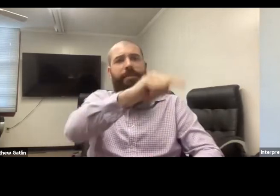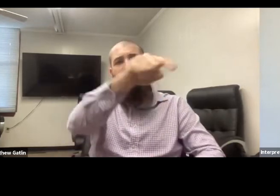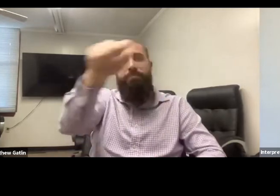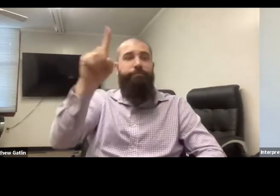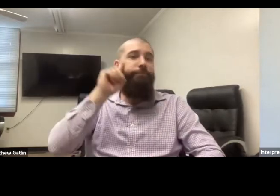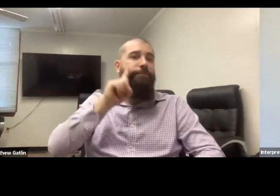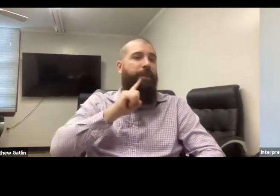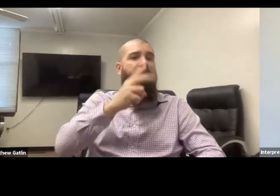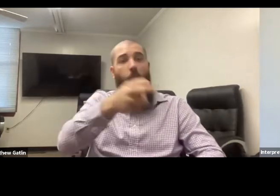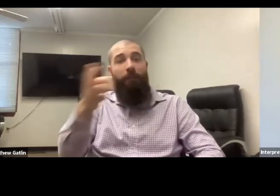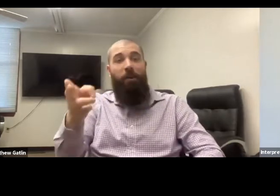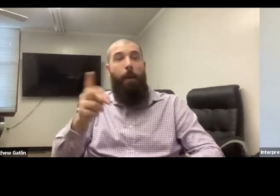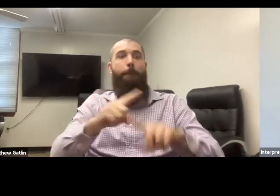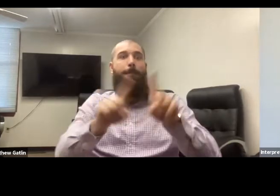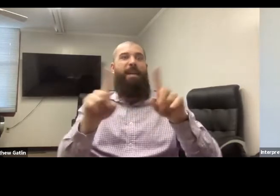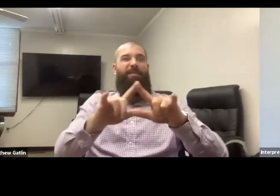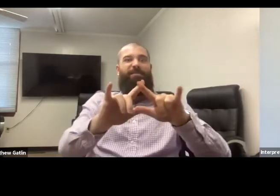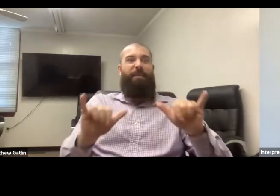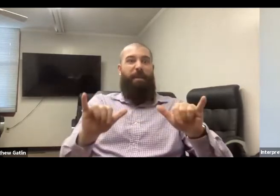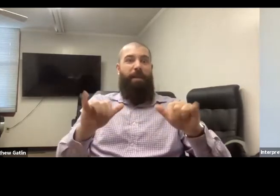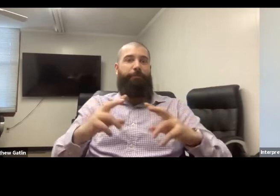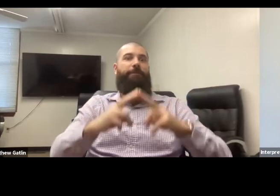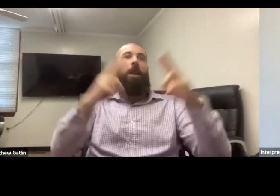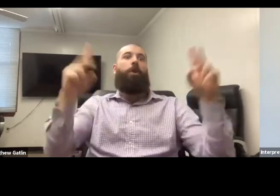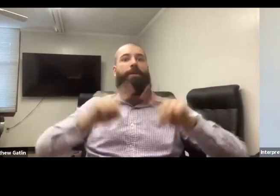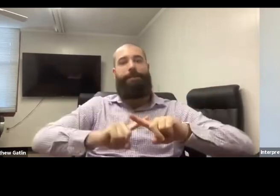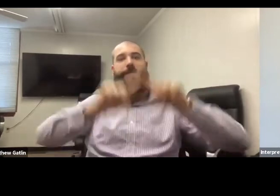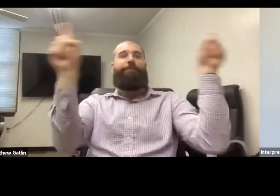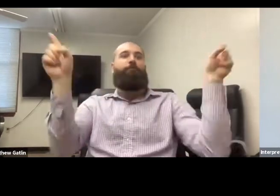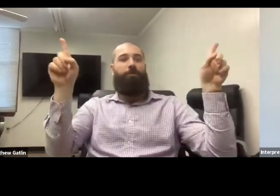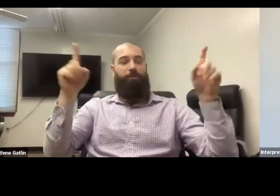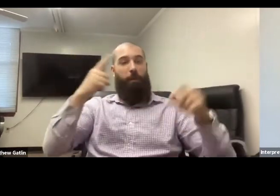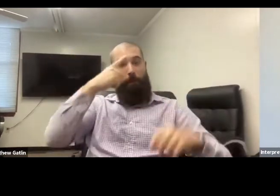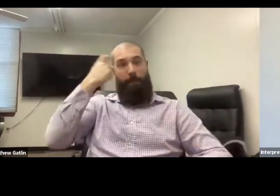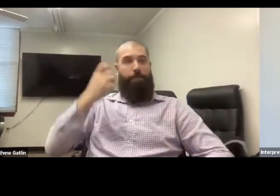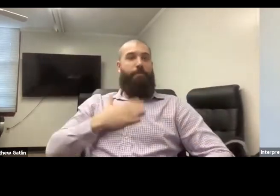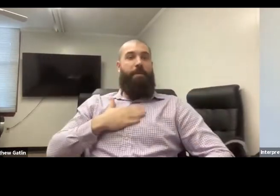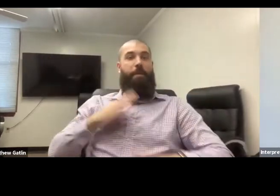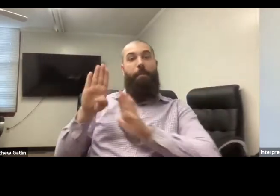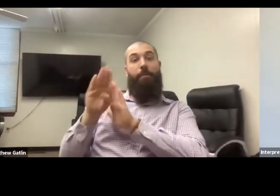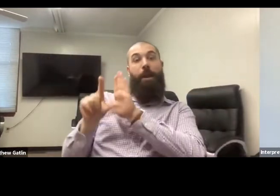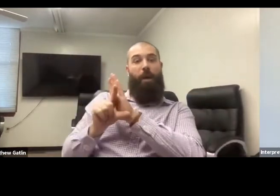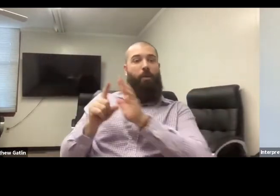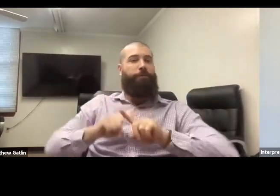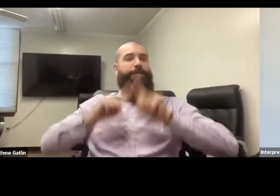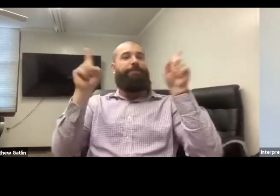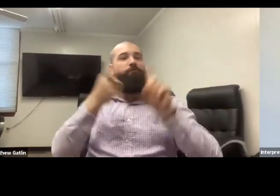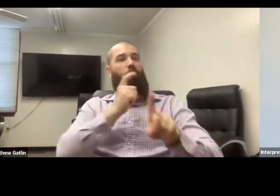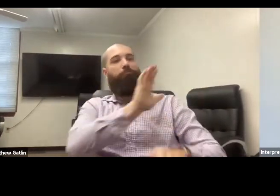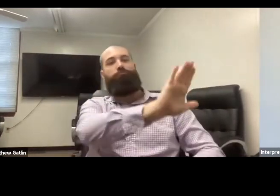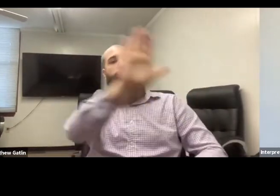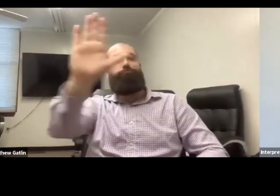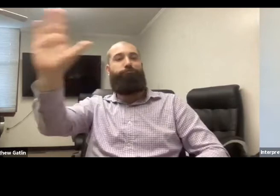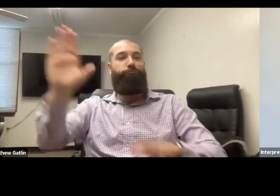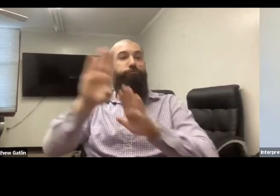it might be similar to many deaf and hard of hearing people, but at the same time, it could be very different because